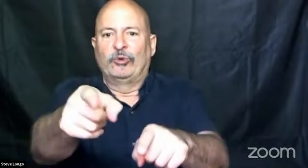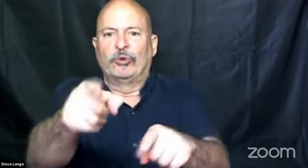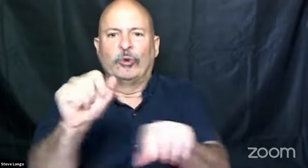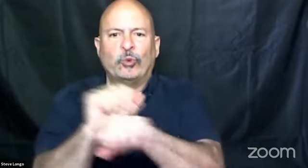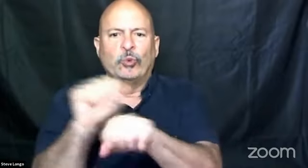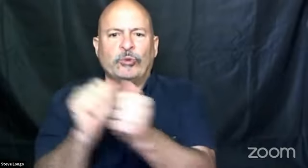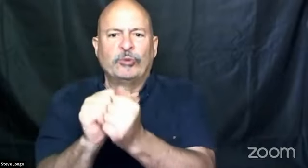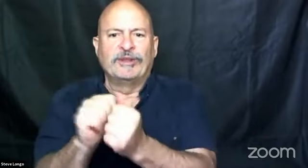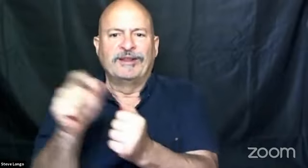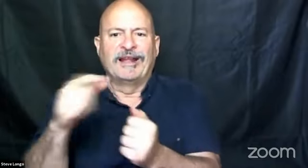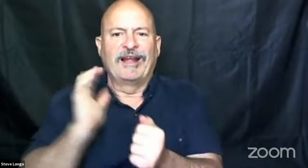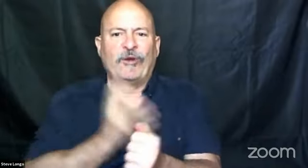language classes. So it was great.